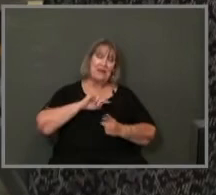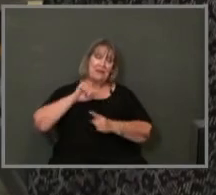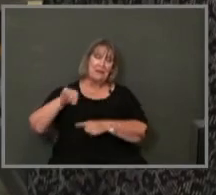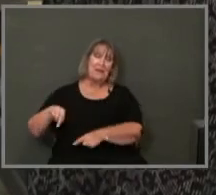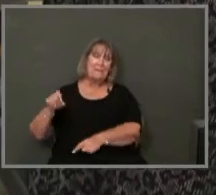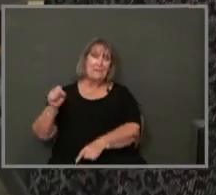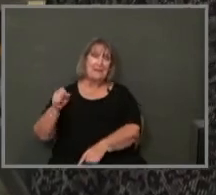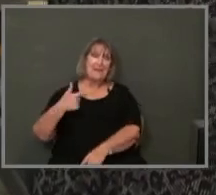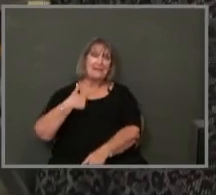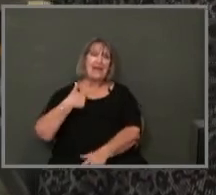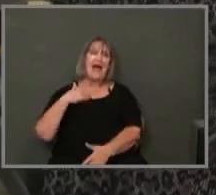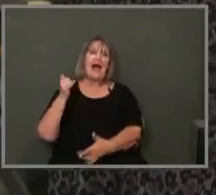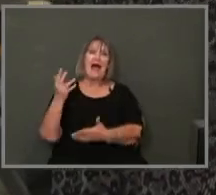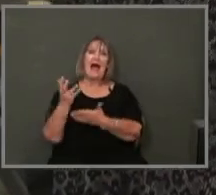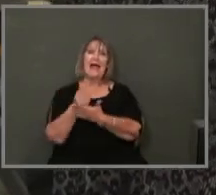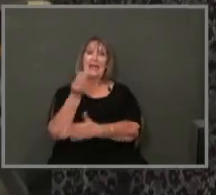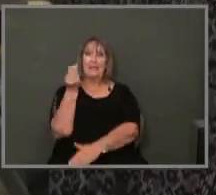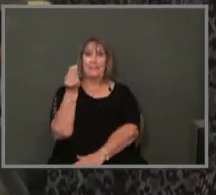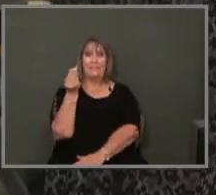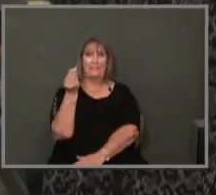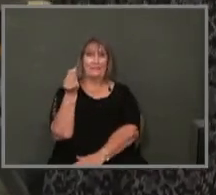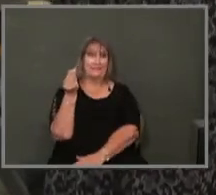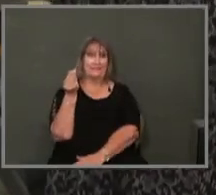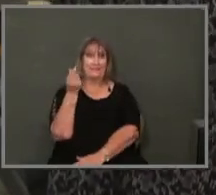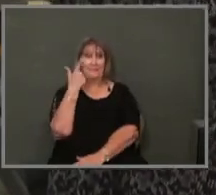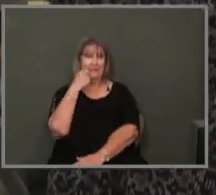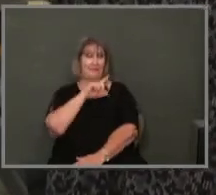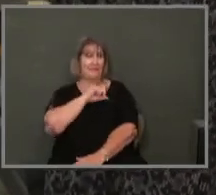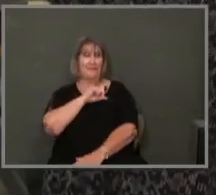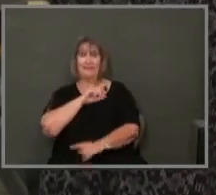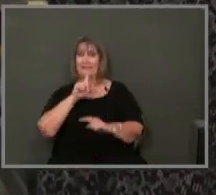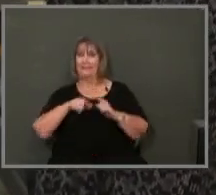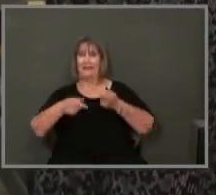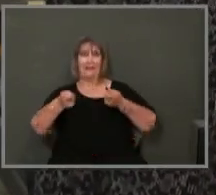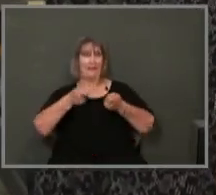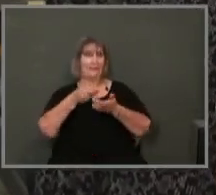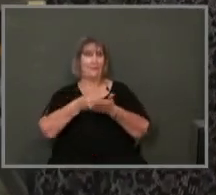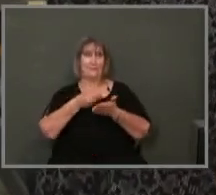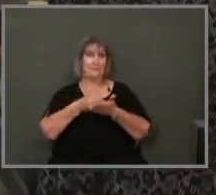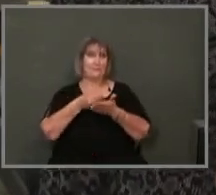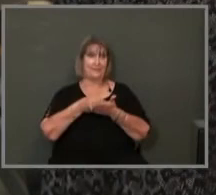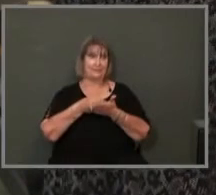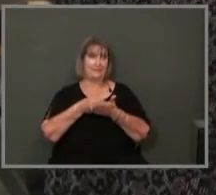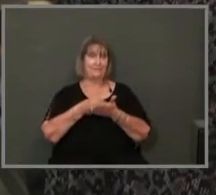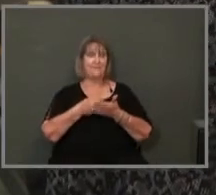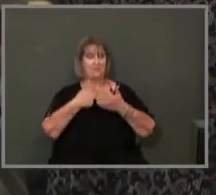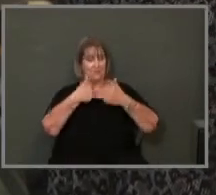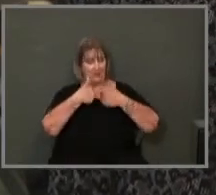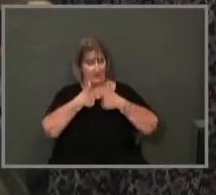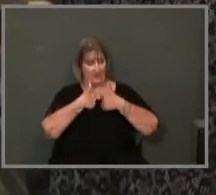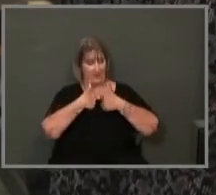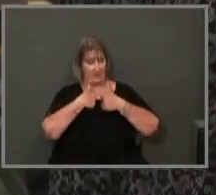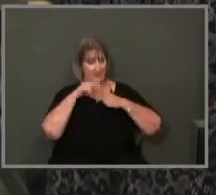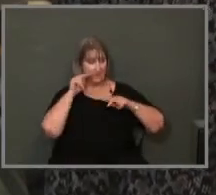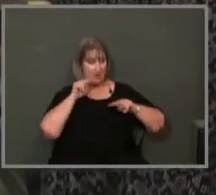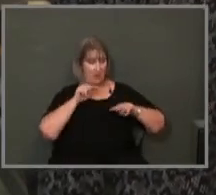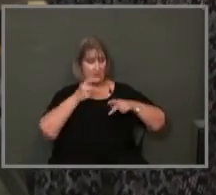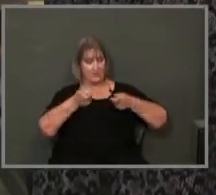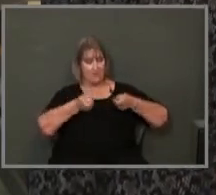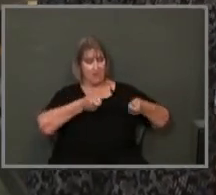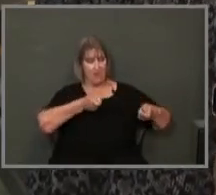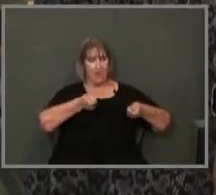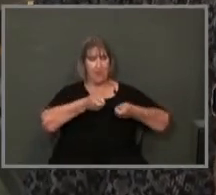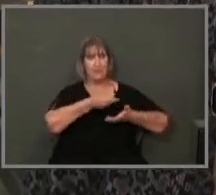that hangs on to the money because, again, our officers can't hold on to that, and so I'm the one that watches over and manages the